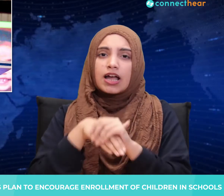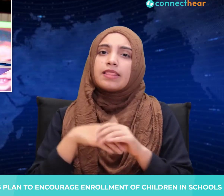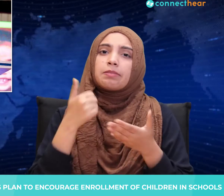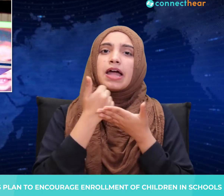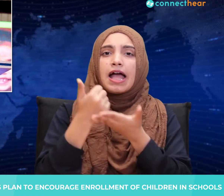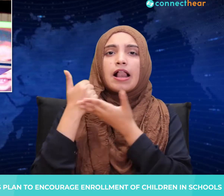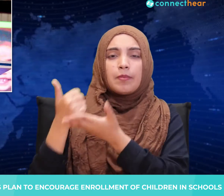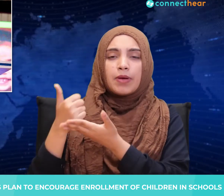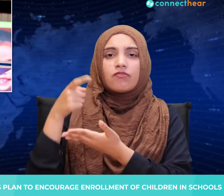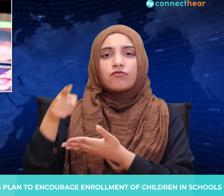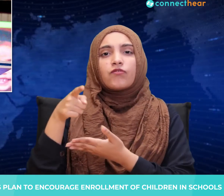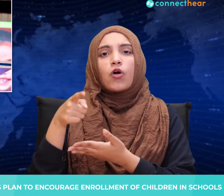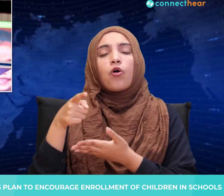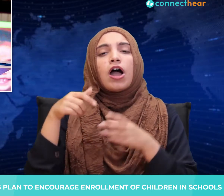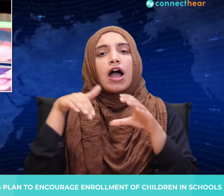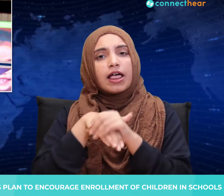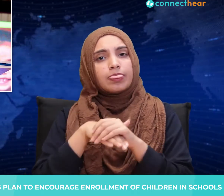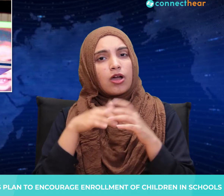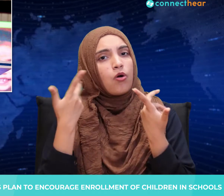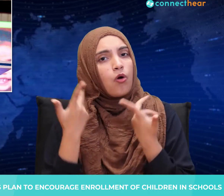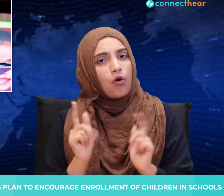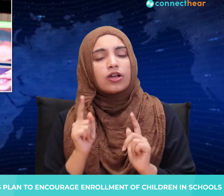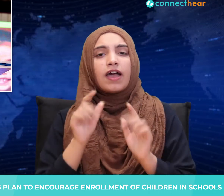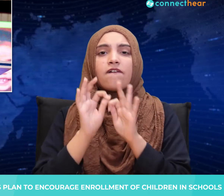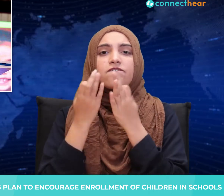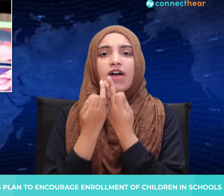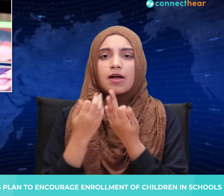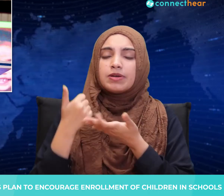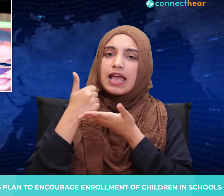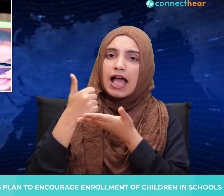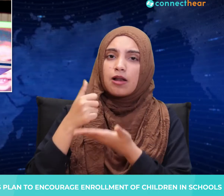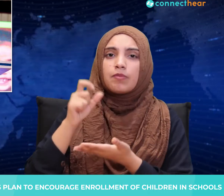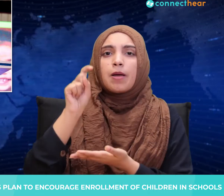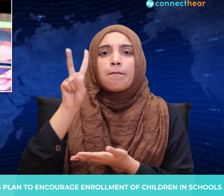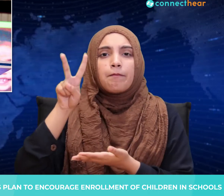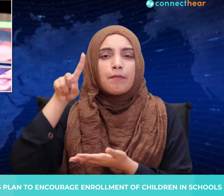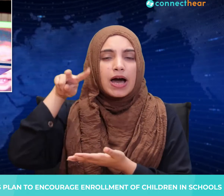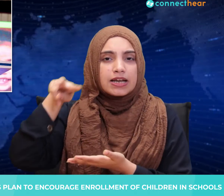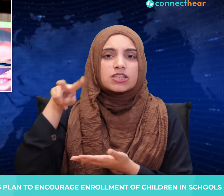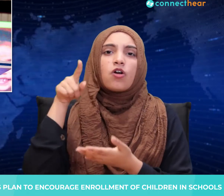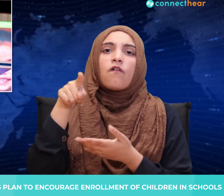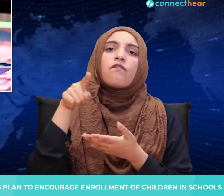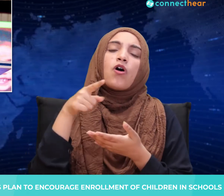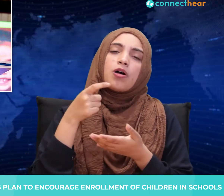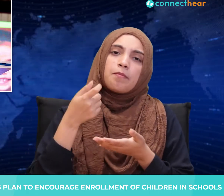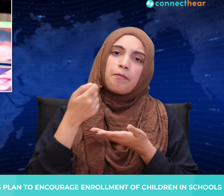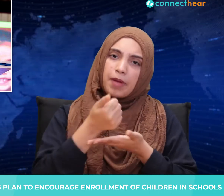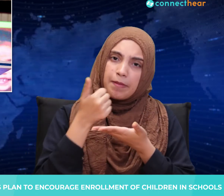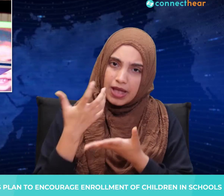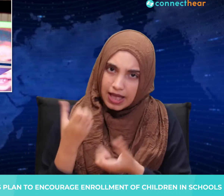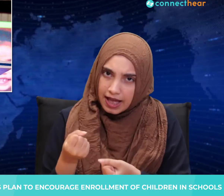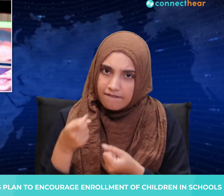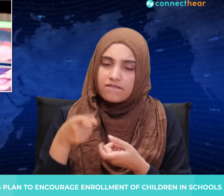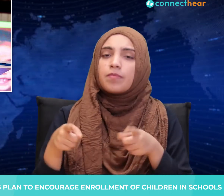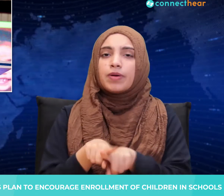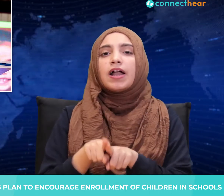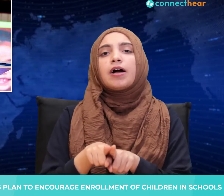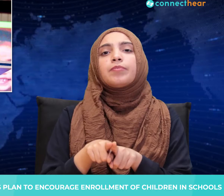would empower deserving families to overcome financial barriers in accessing higher education.